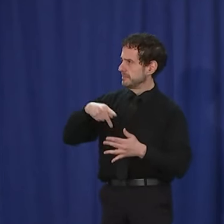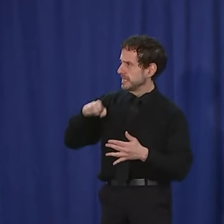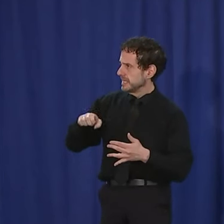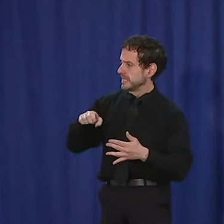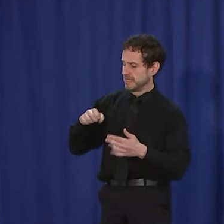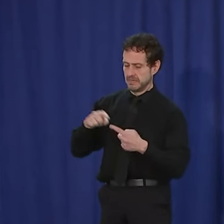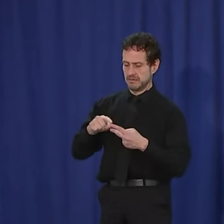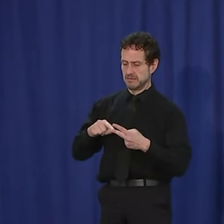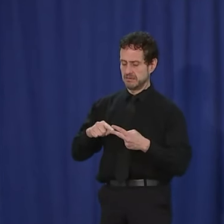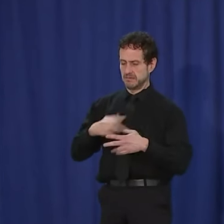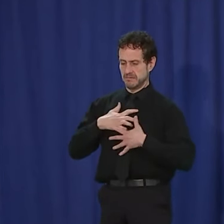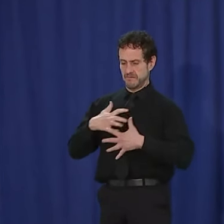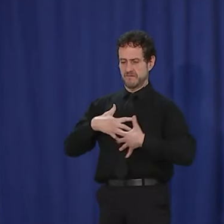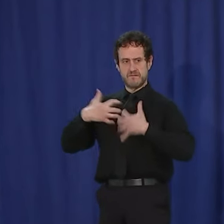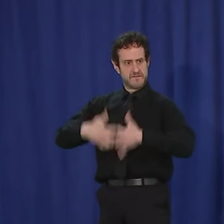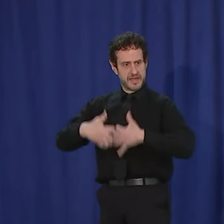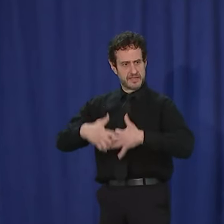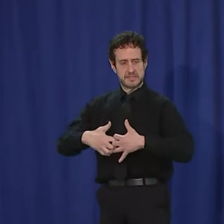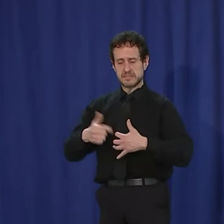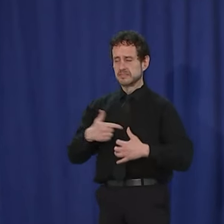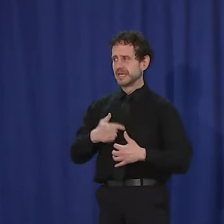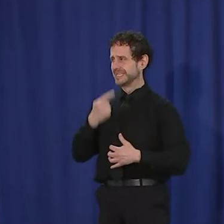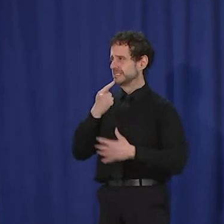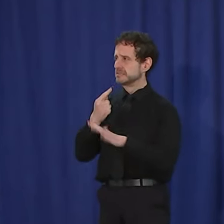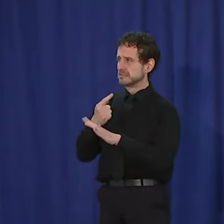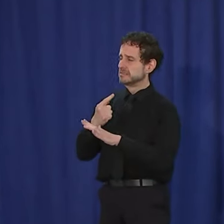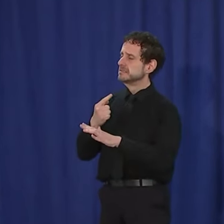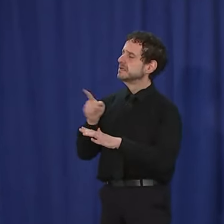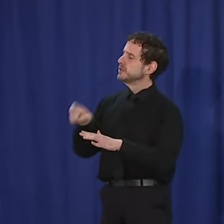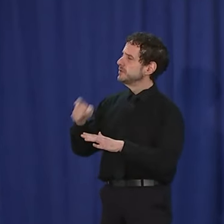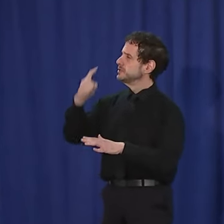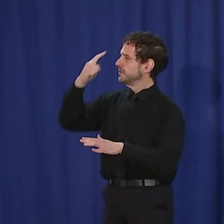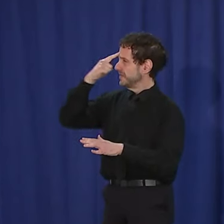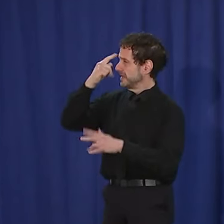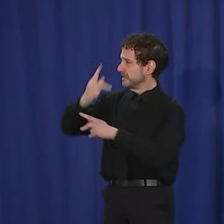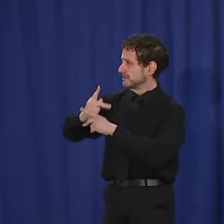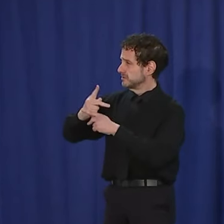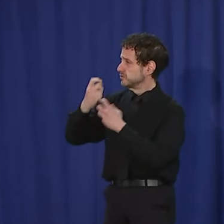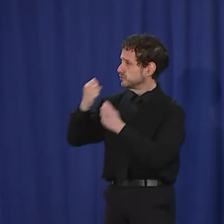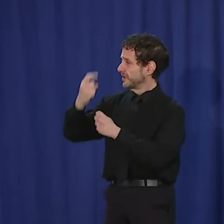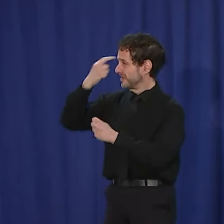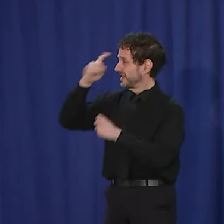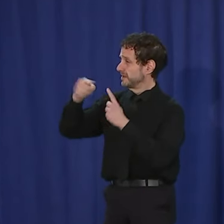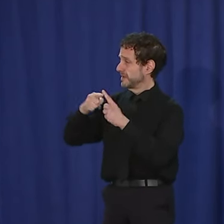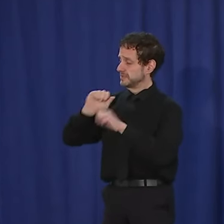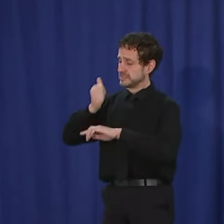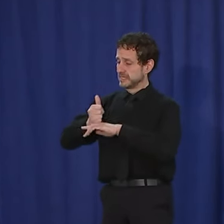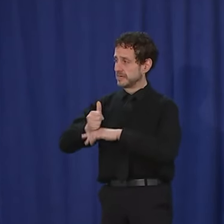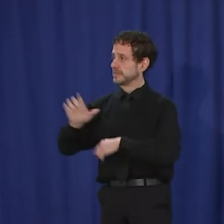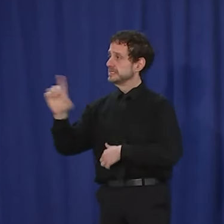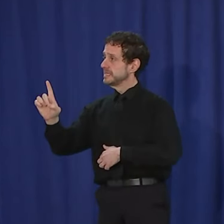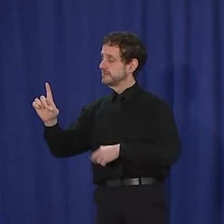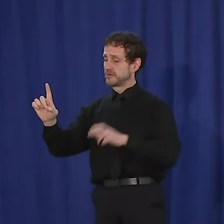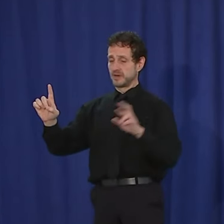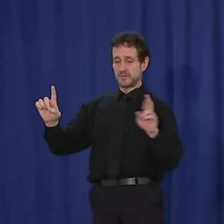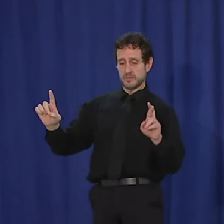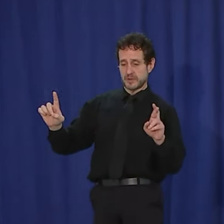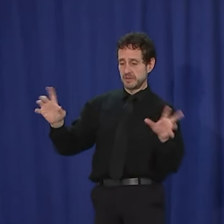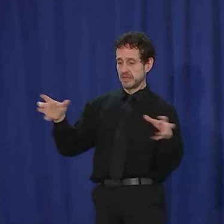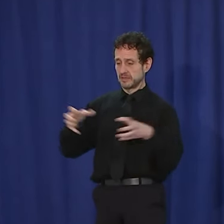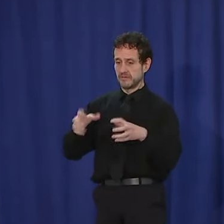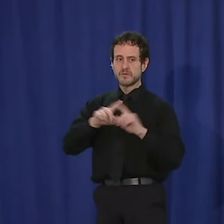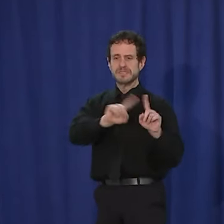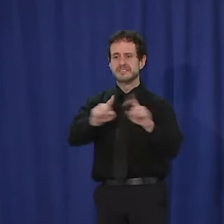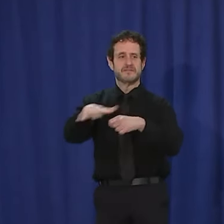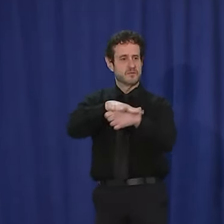I also ask for him to think strongly about standing up a bipartisan, geographically